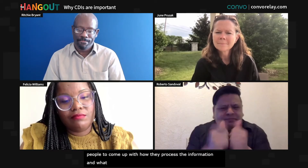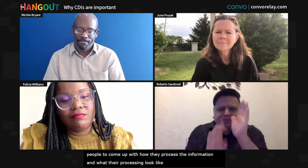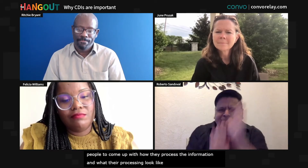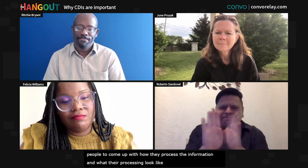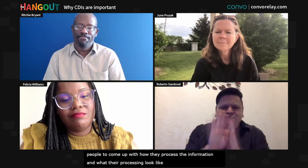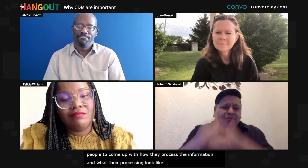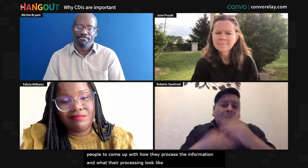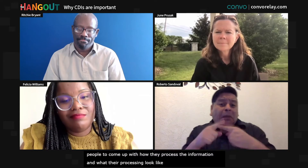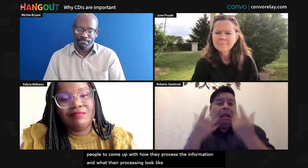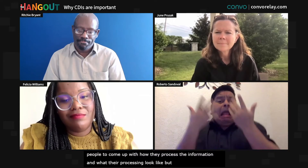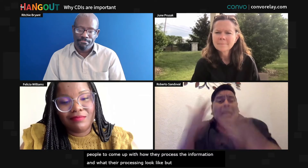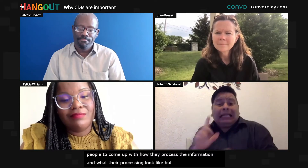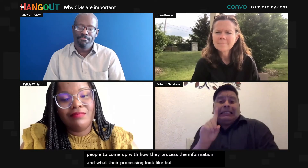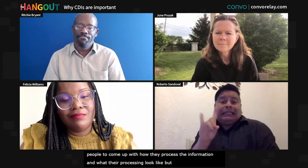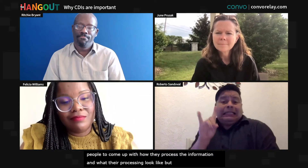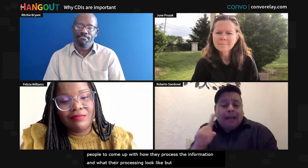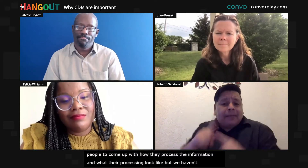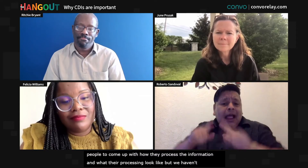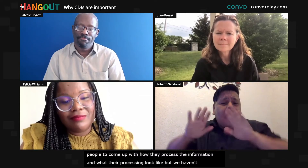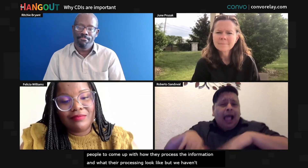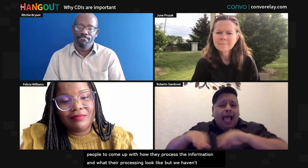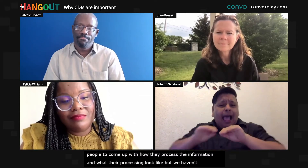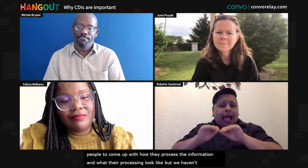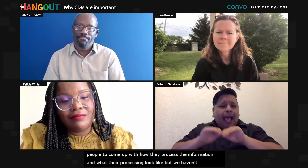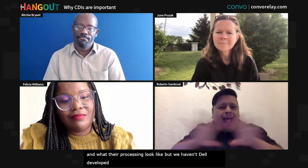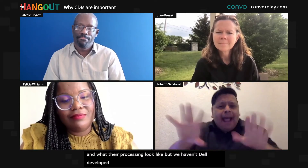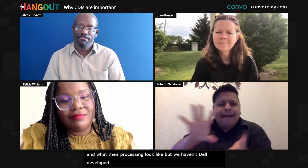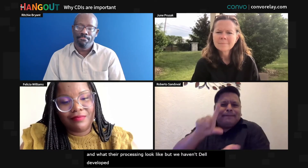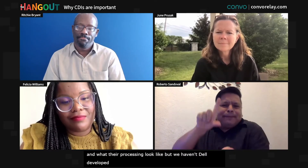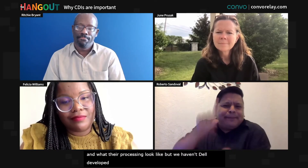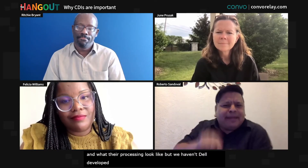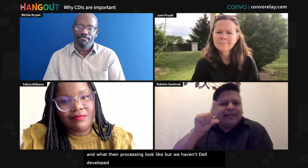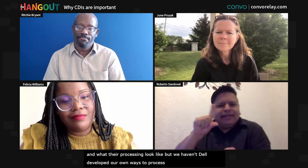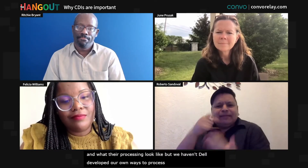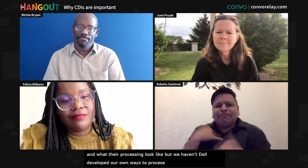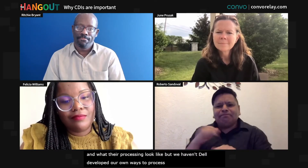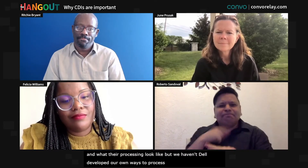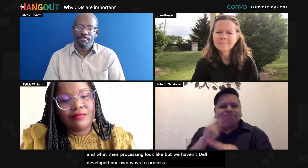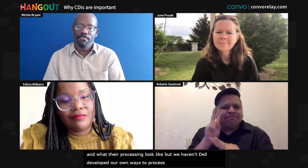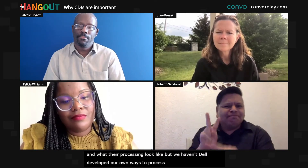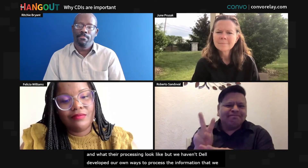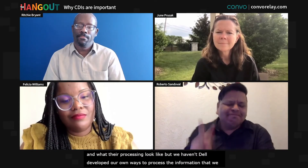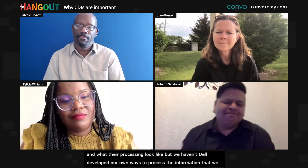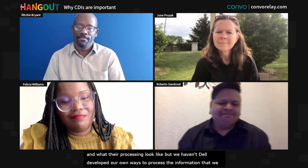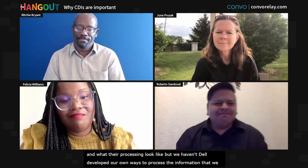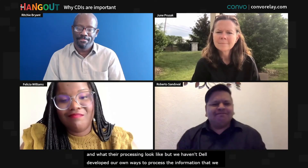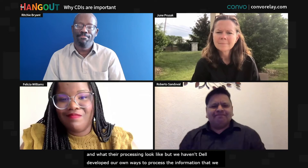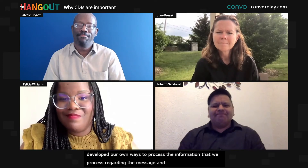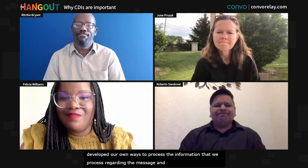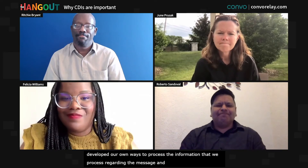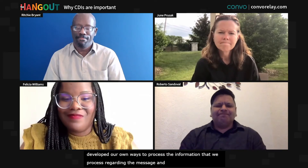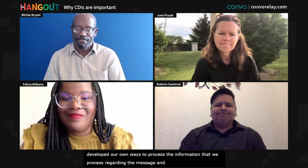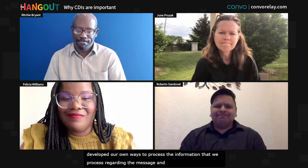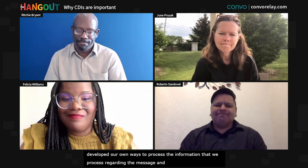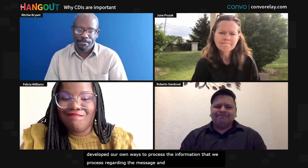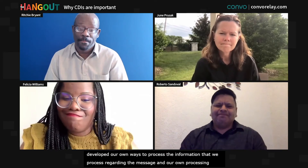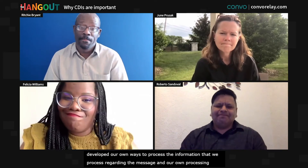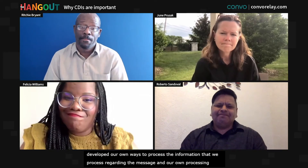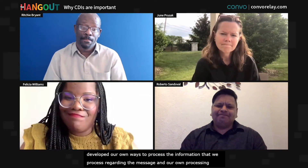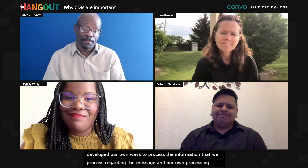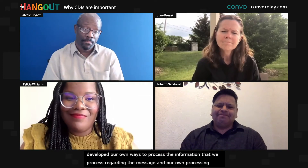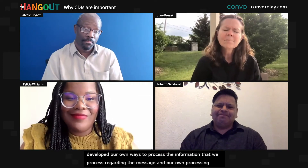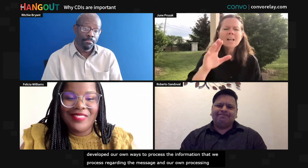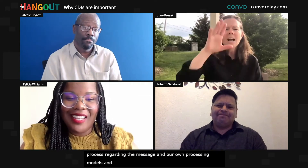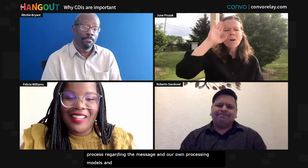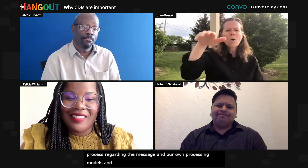way that we process the information, what we process regarding the message in our own processing models. And we haven't